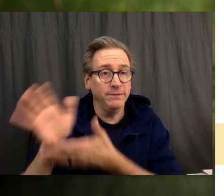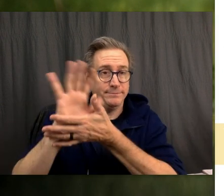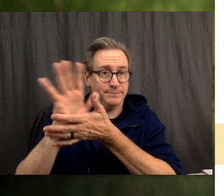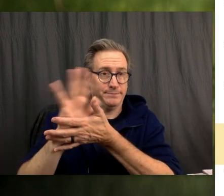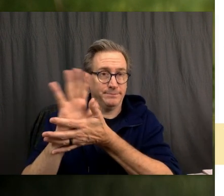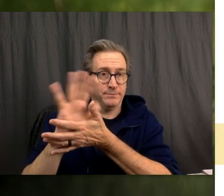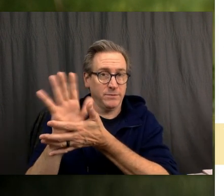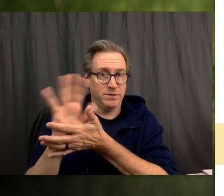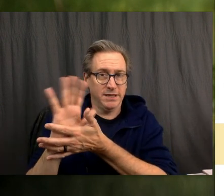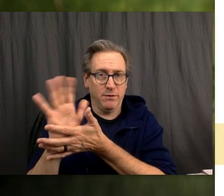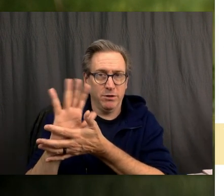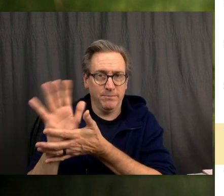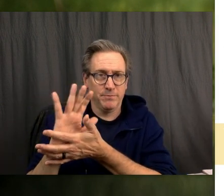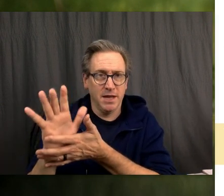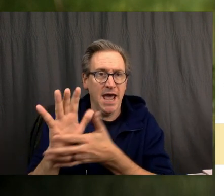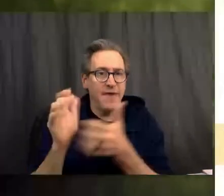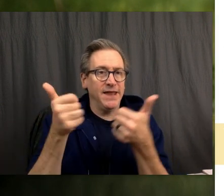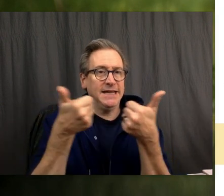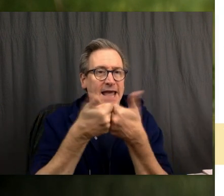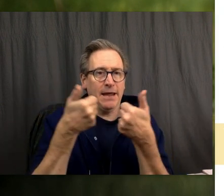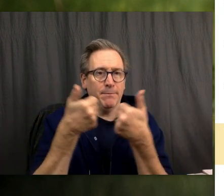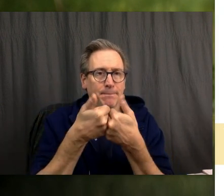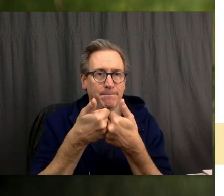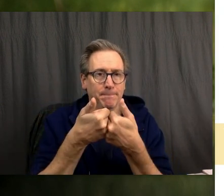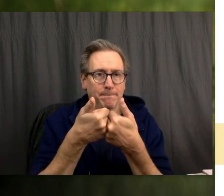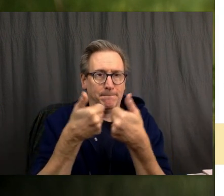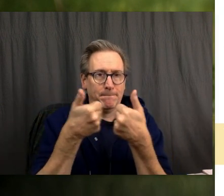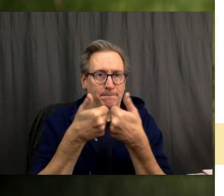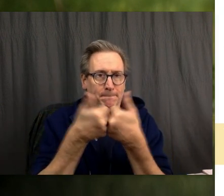Movie. We'll do that one. And then game.